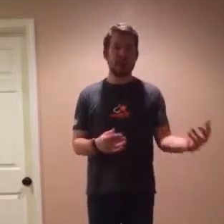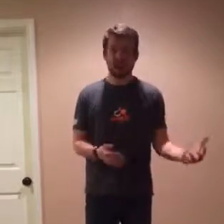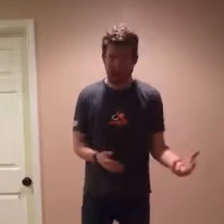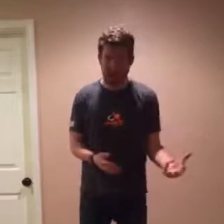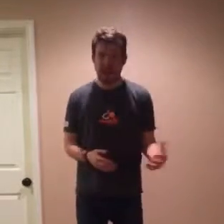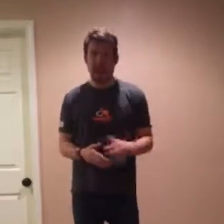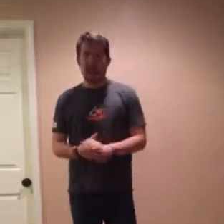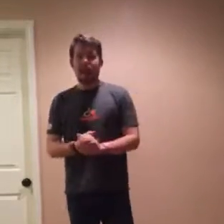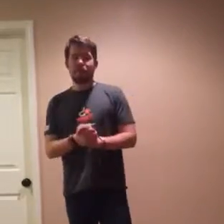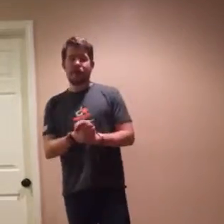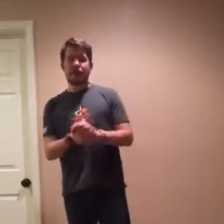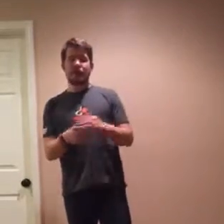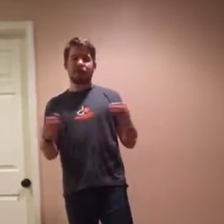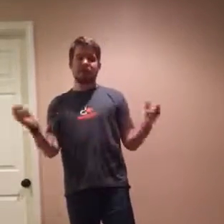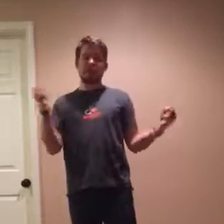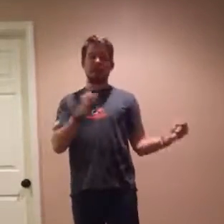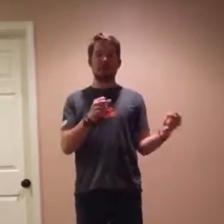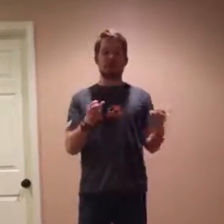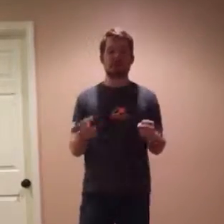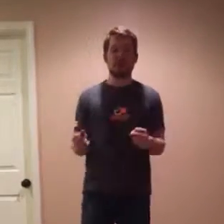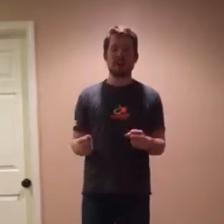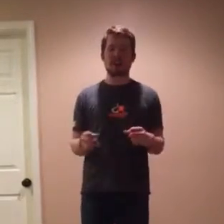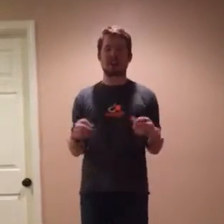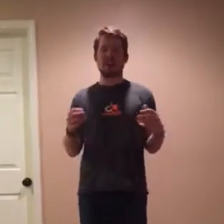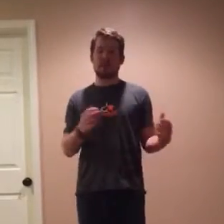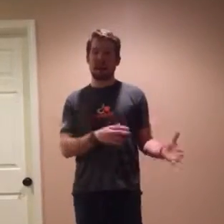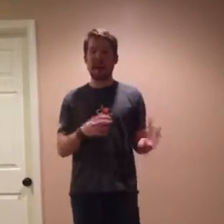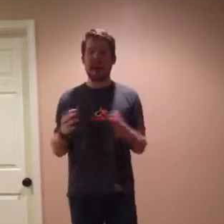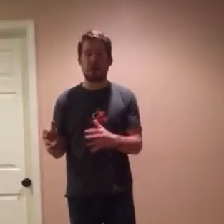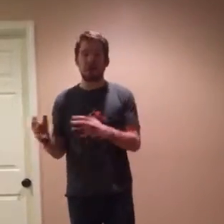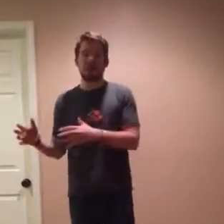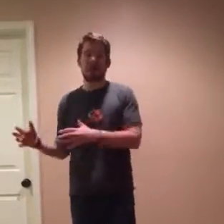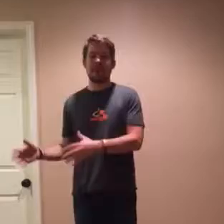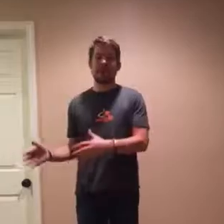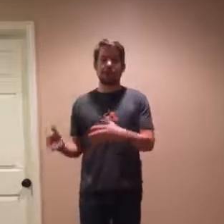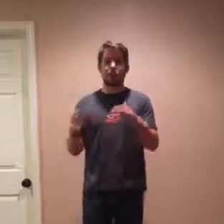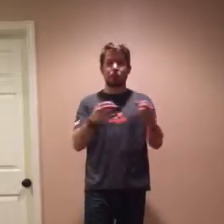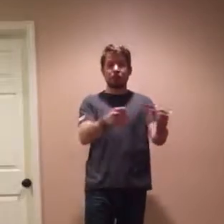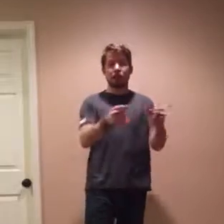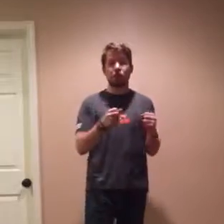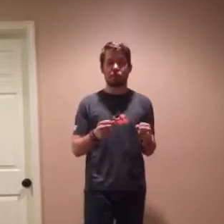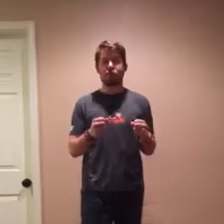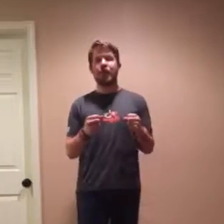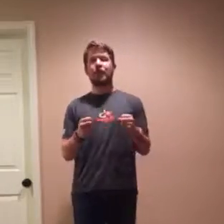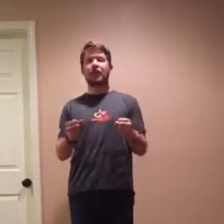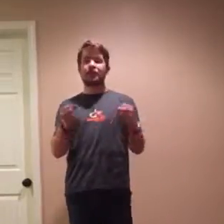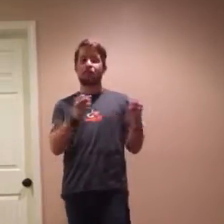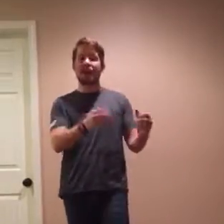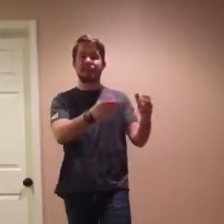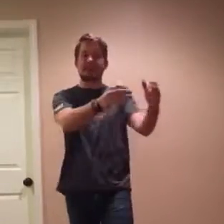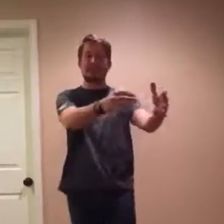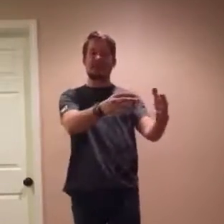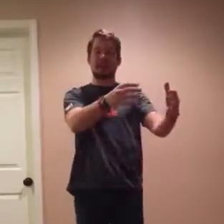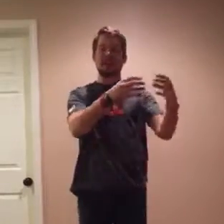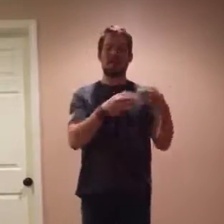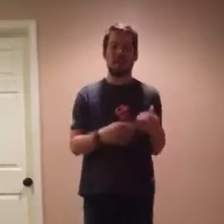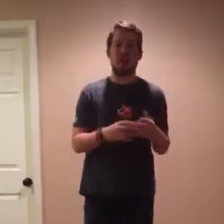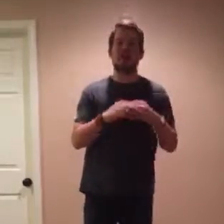weekly and maybe come up with a strategy to plan outreach events to bring in those first-time guests and make them feel like they belong.